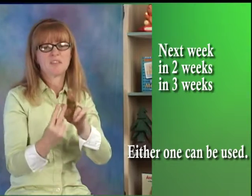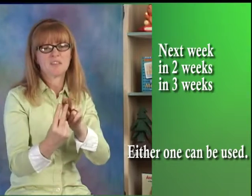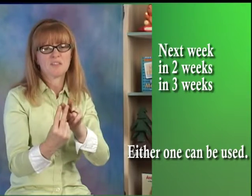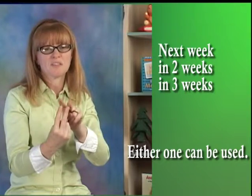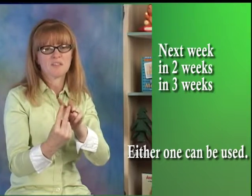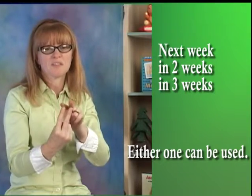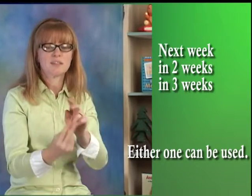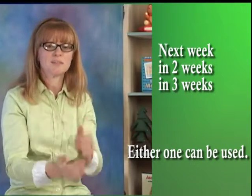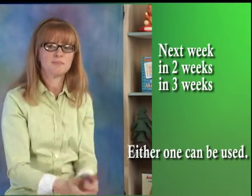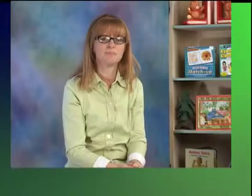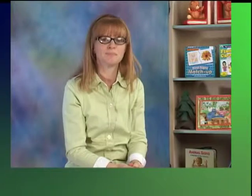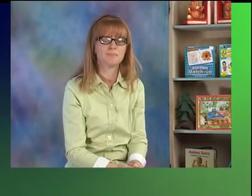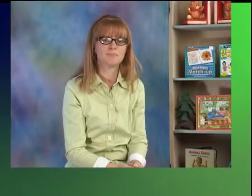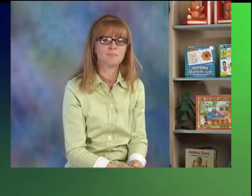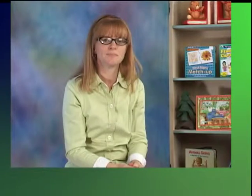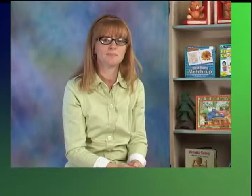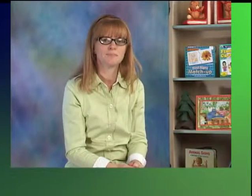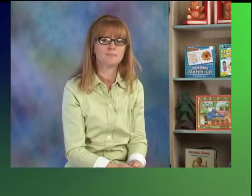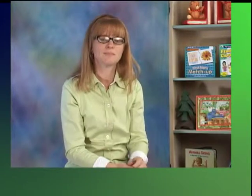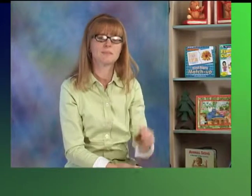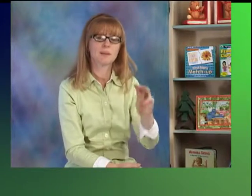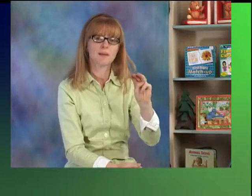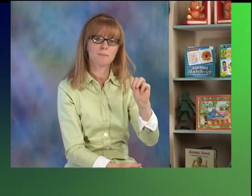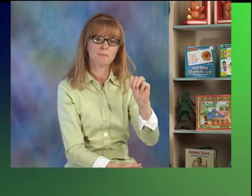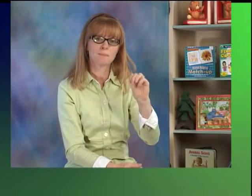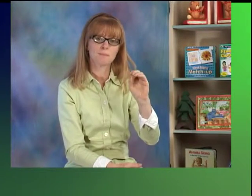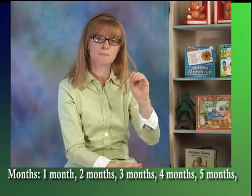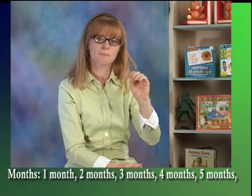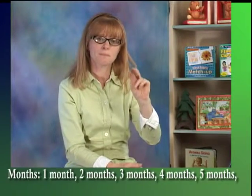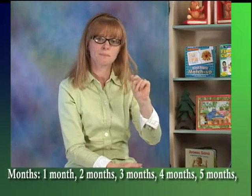weeks. Either one can be used.